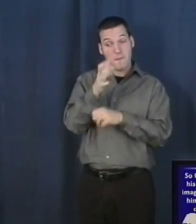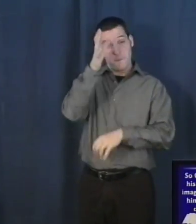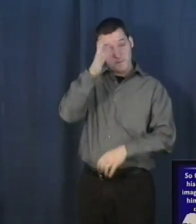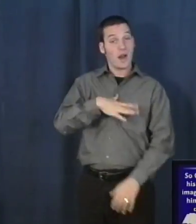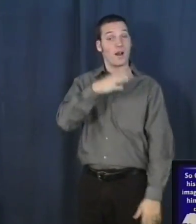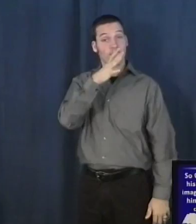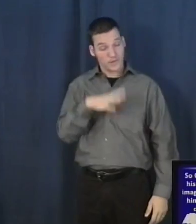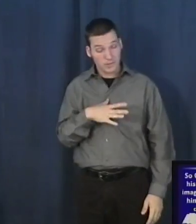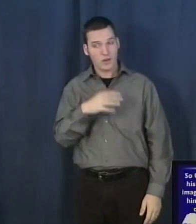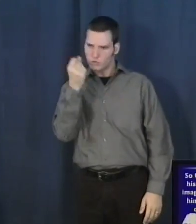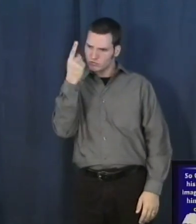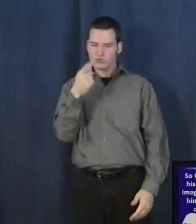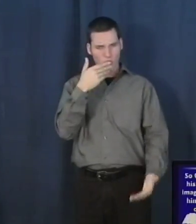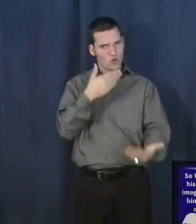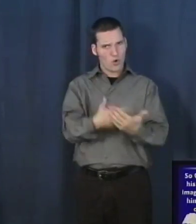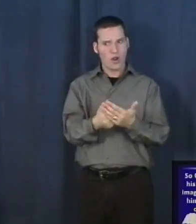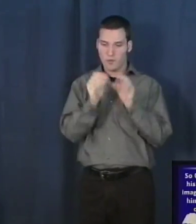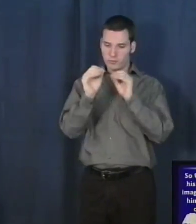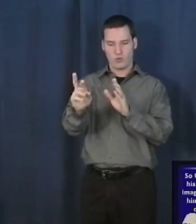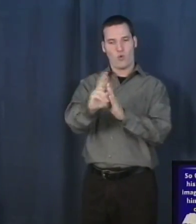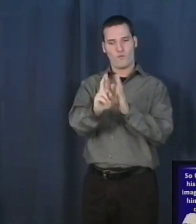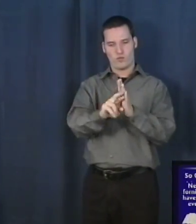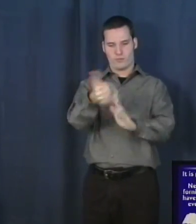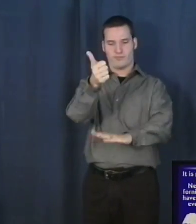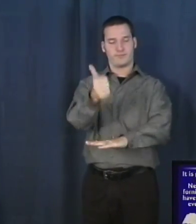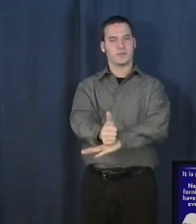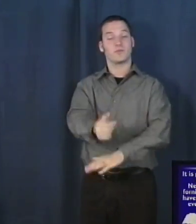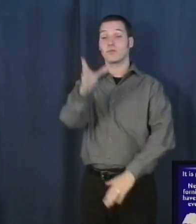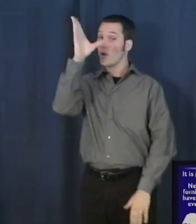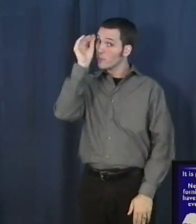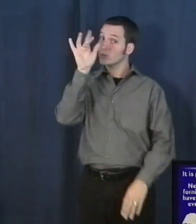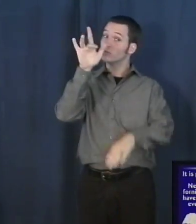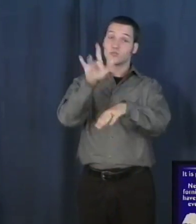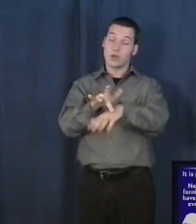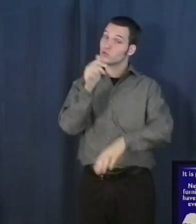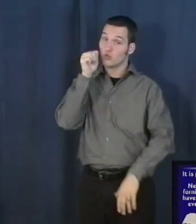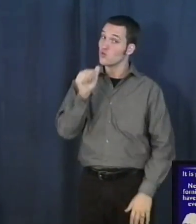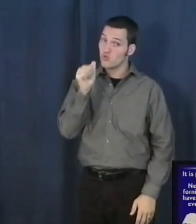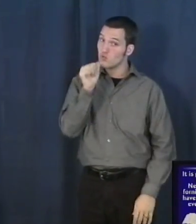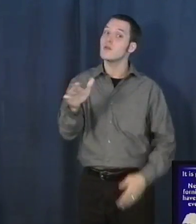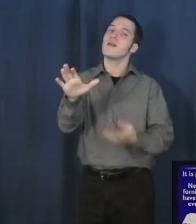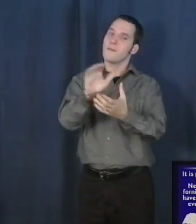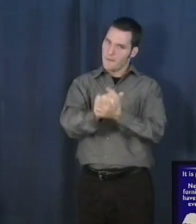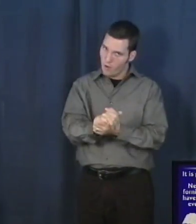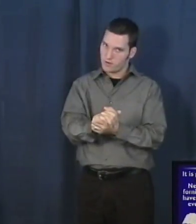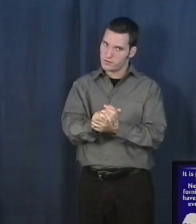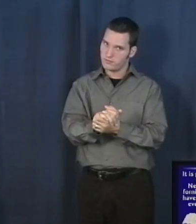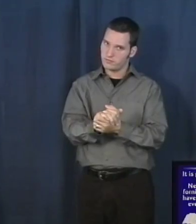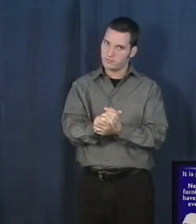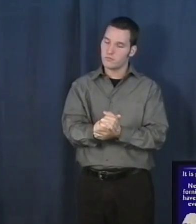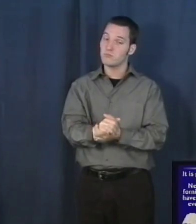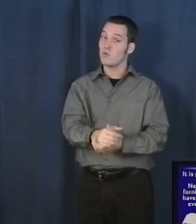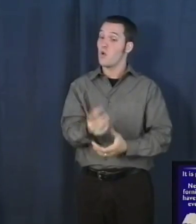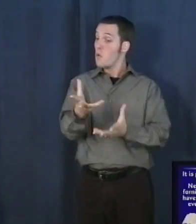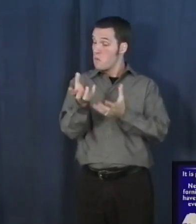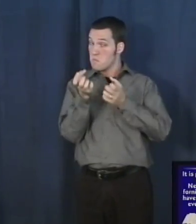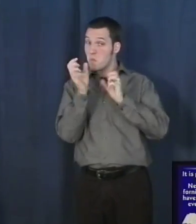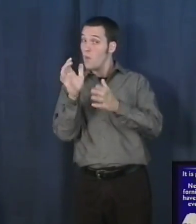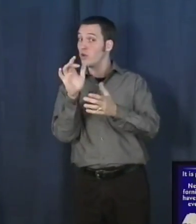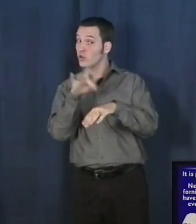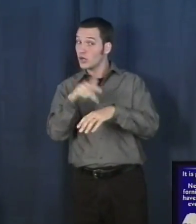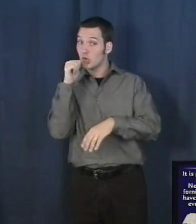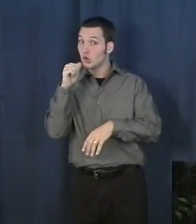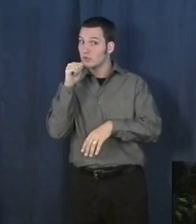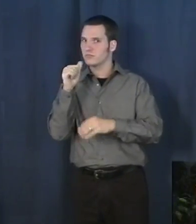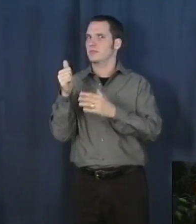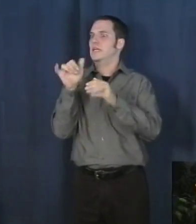female, and He understands it pretty good, and He put some rules down. Boys, don't touch the girls till you're married to them. Now, if you don't want to